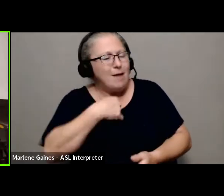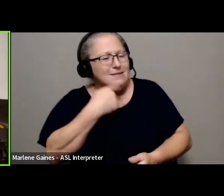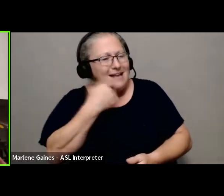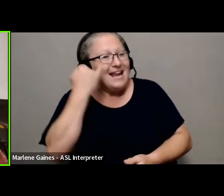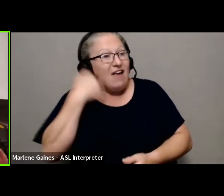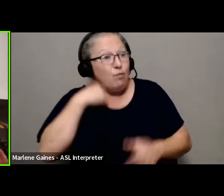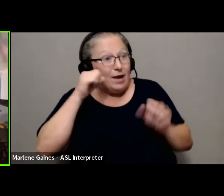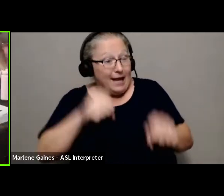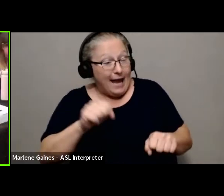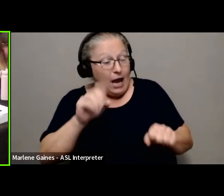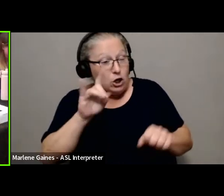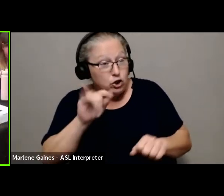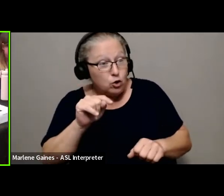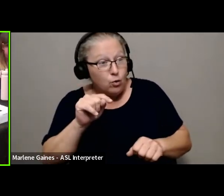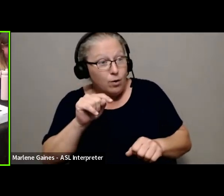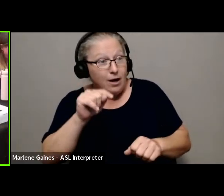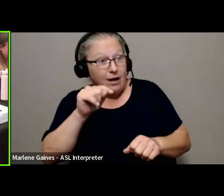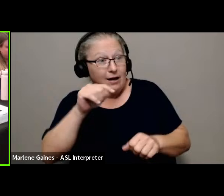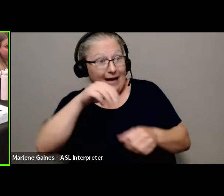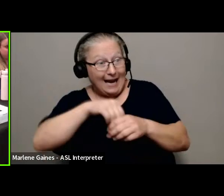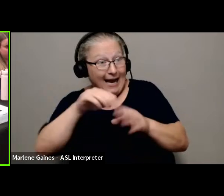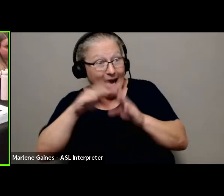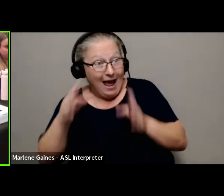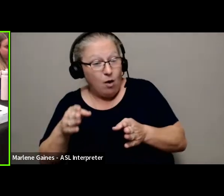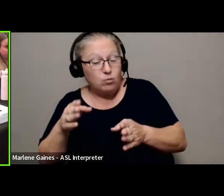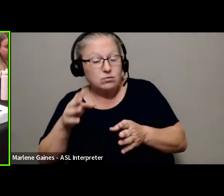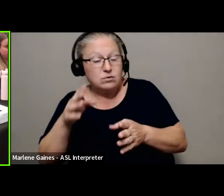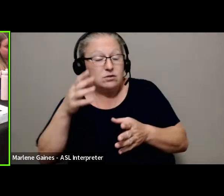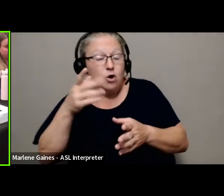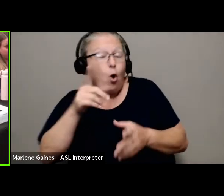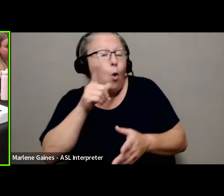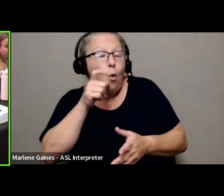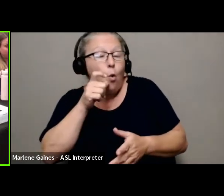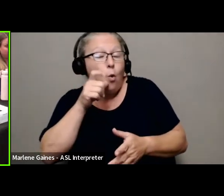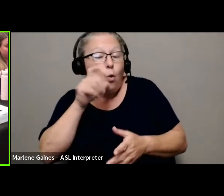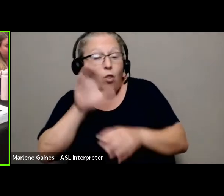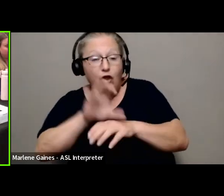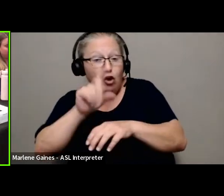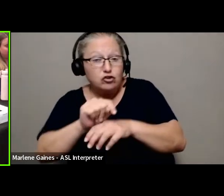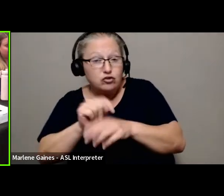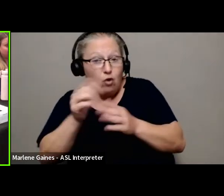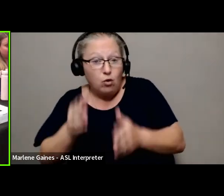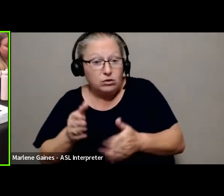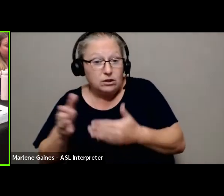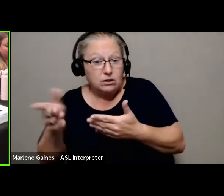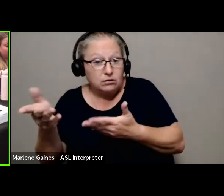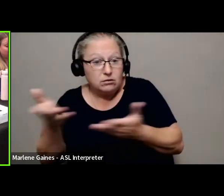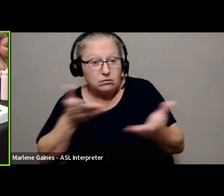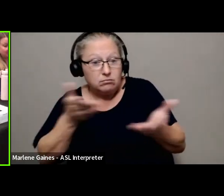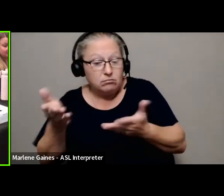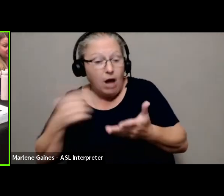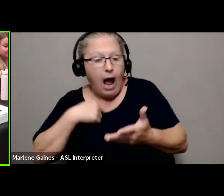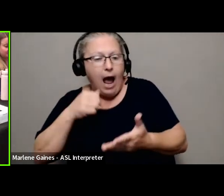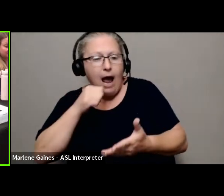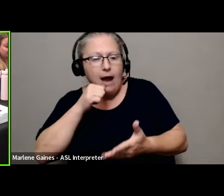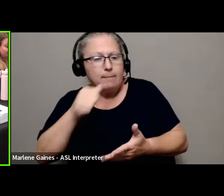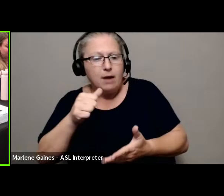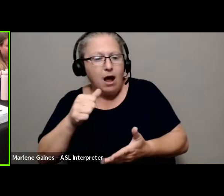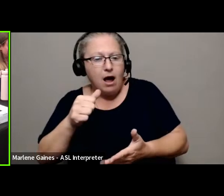can do it in-house, or whoever the consultant is, I'm not so